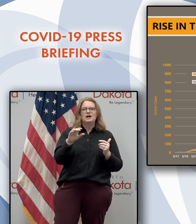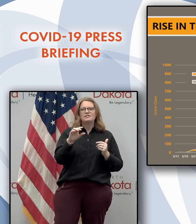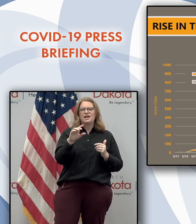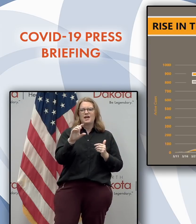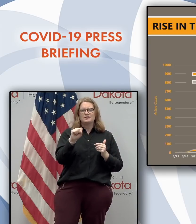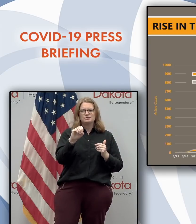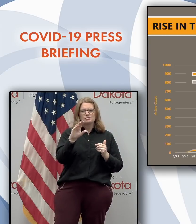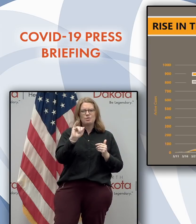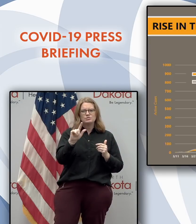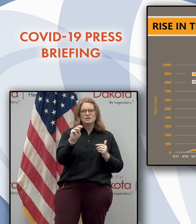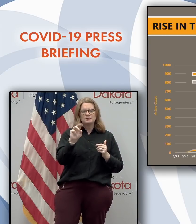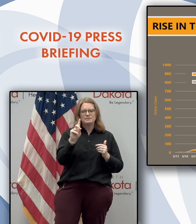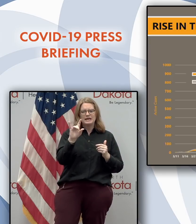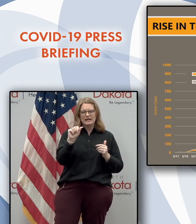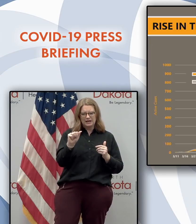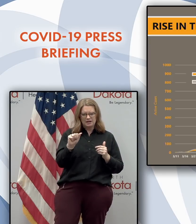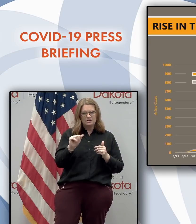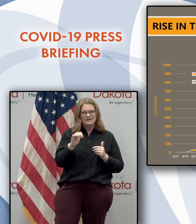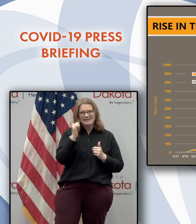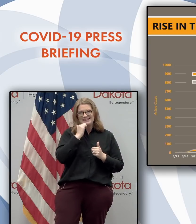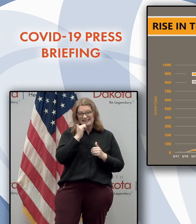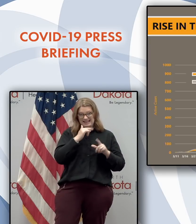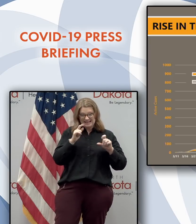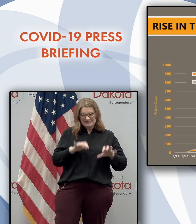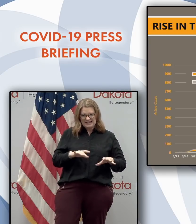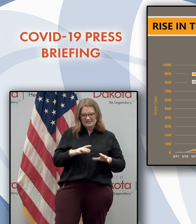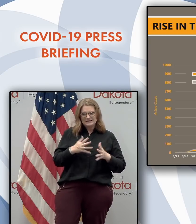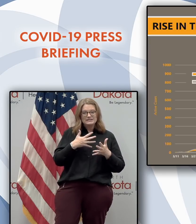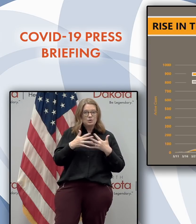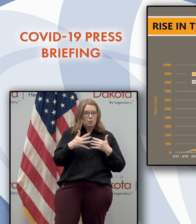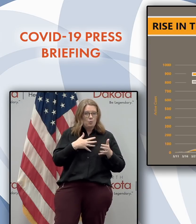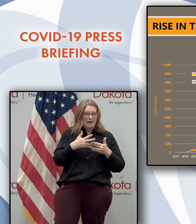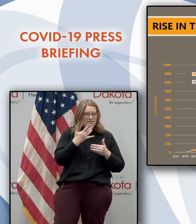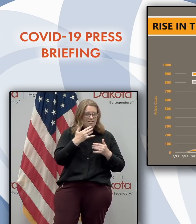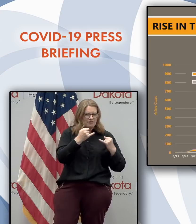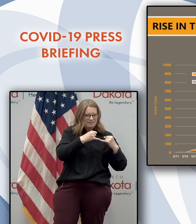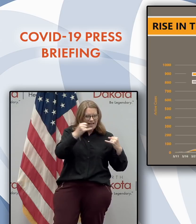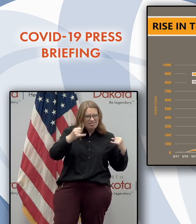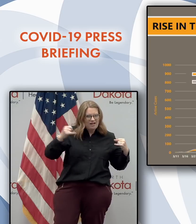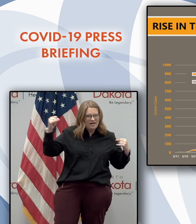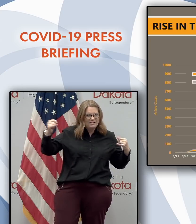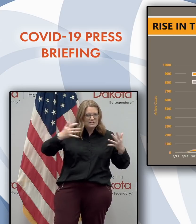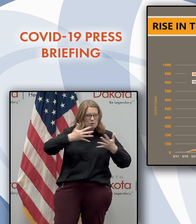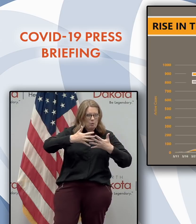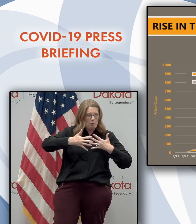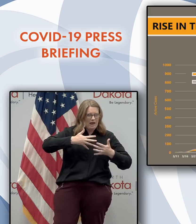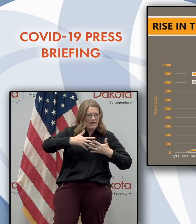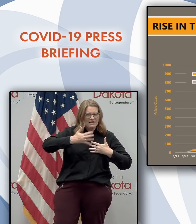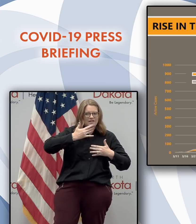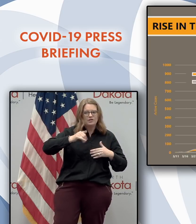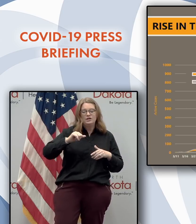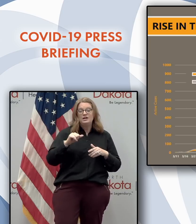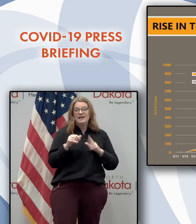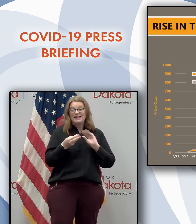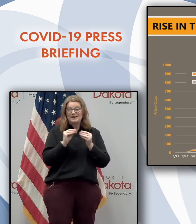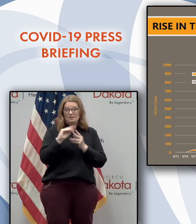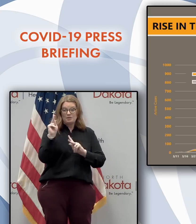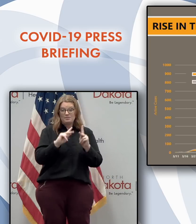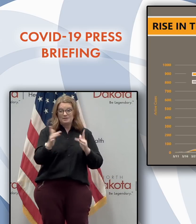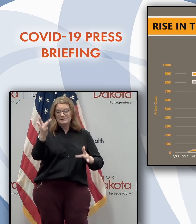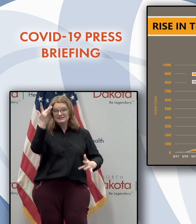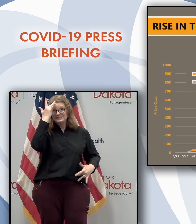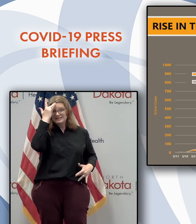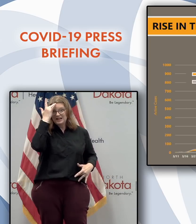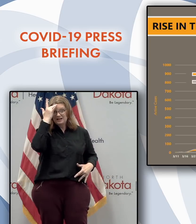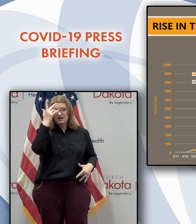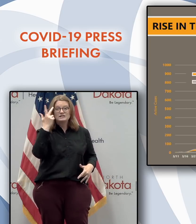see the daily test conducted is in the gray, the active cases in the gold. And so we did have a